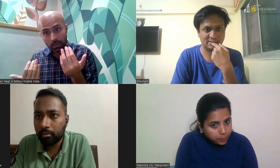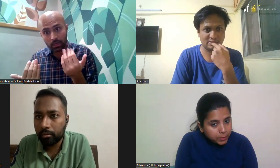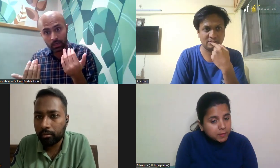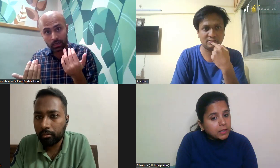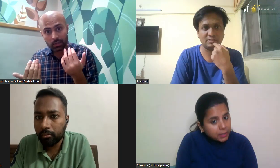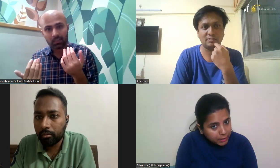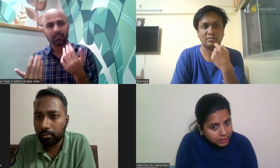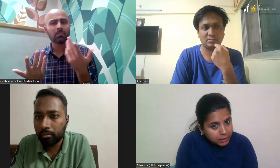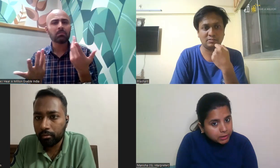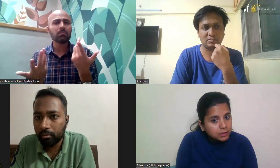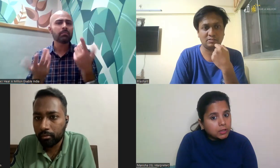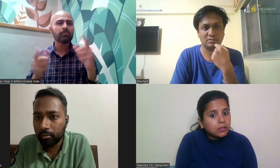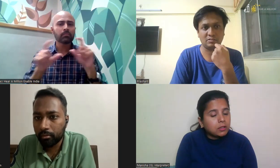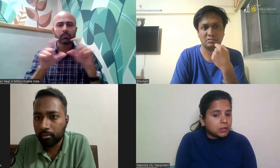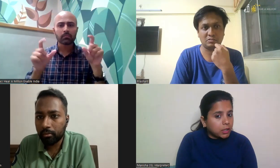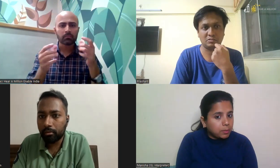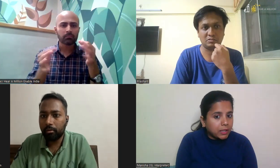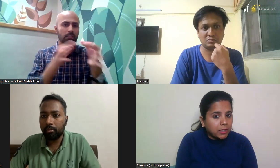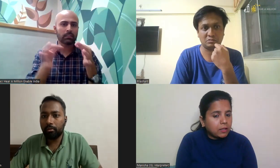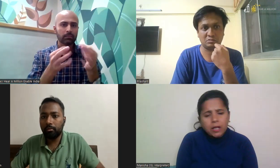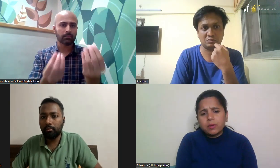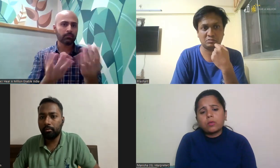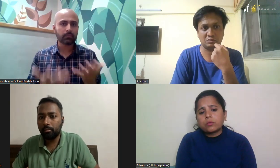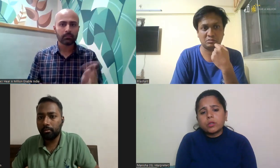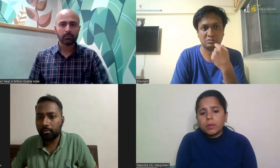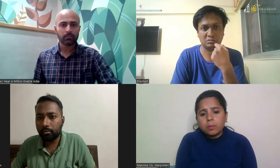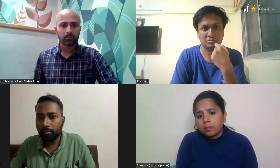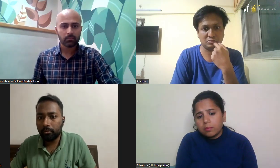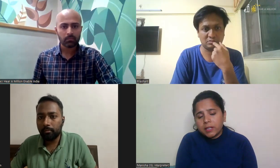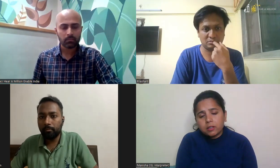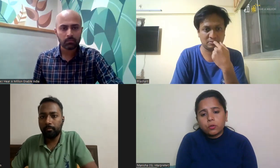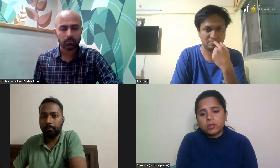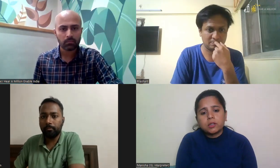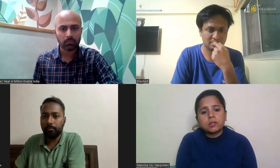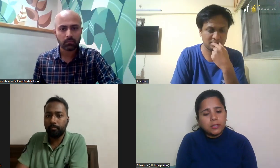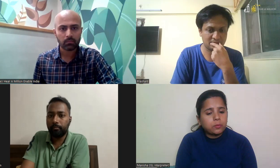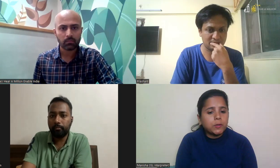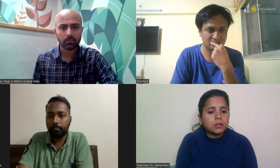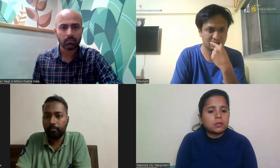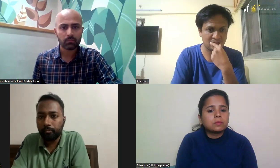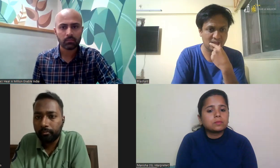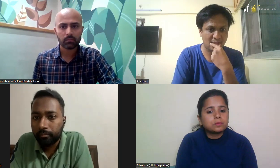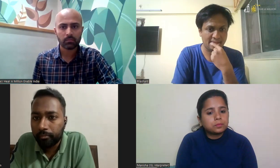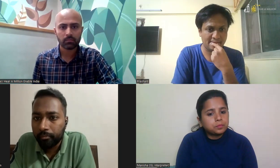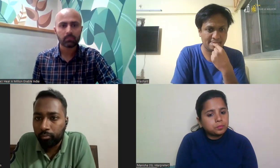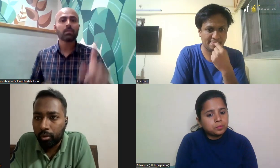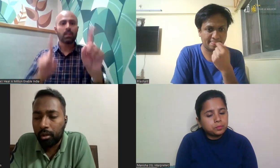a deaf person can get it, a third party, and what would be better for the deaf